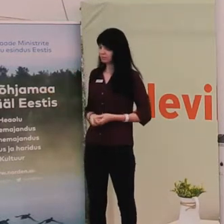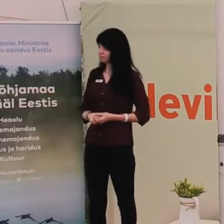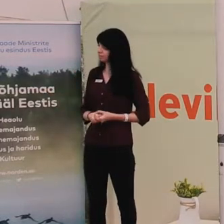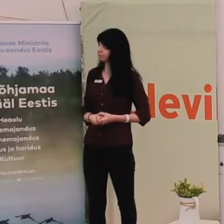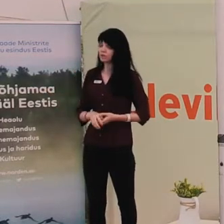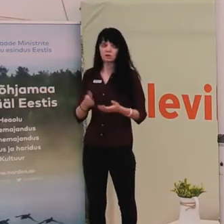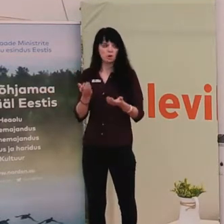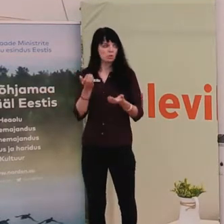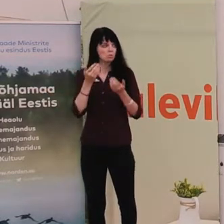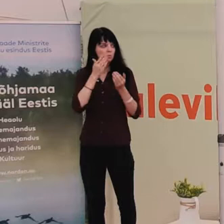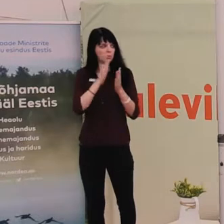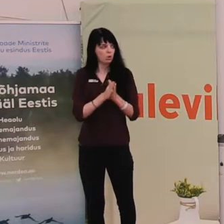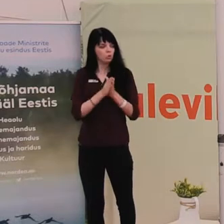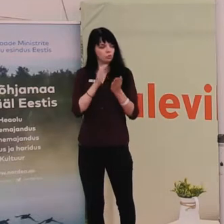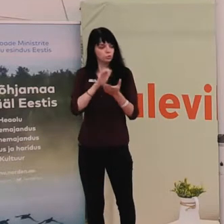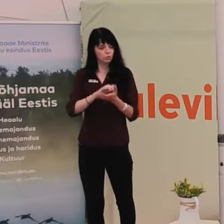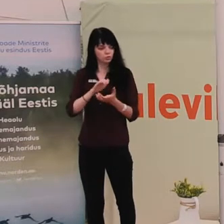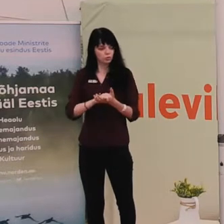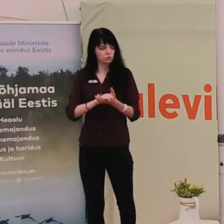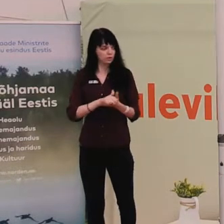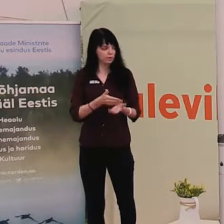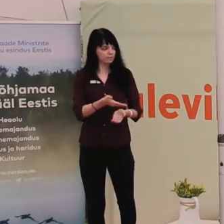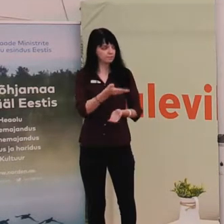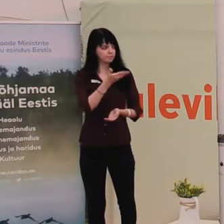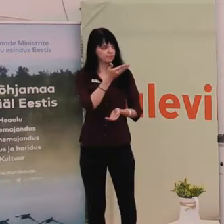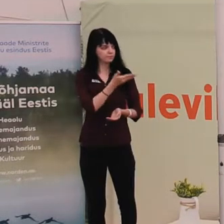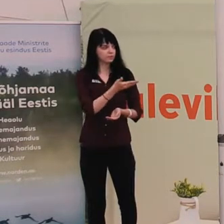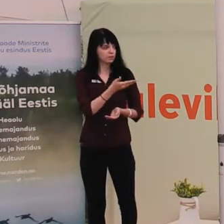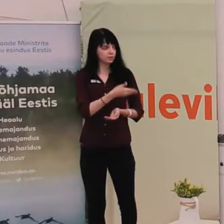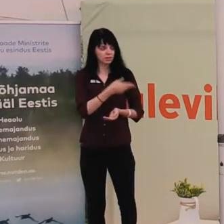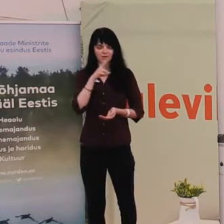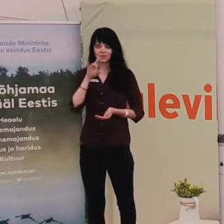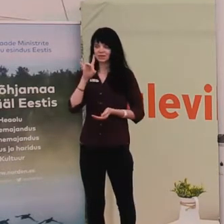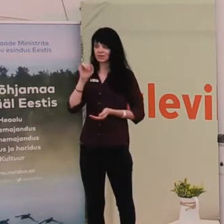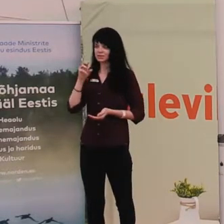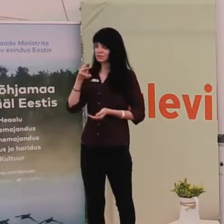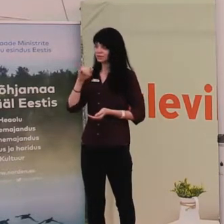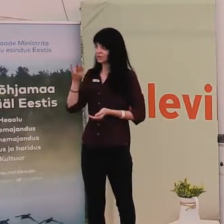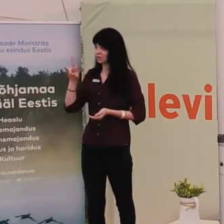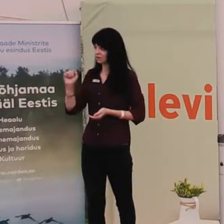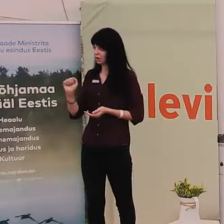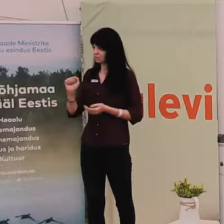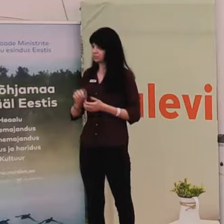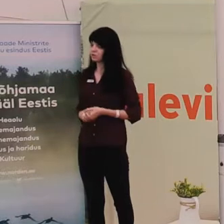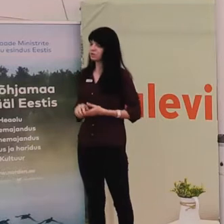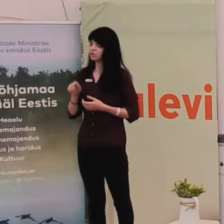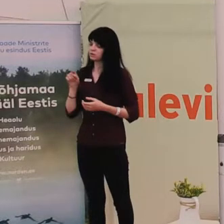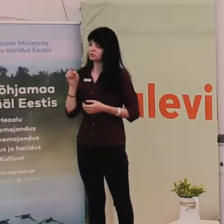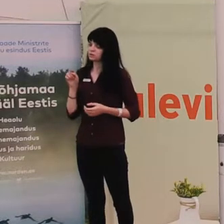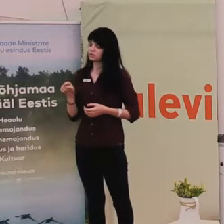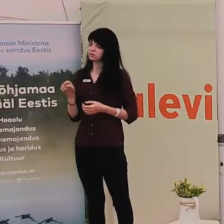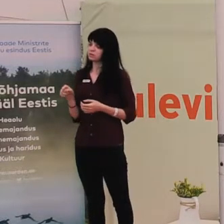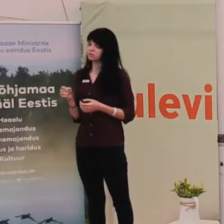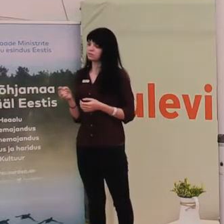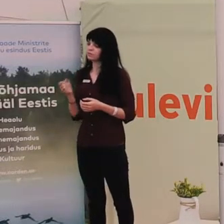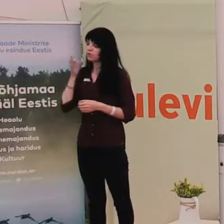that you do on a daily basis. So starting from that then, Kristiina, you're the head of Responsible Business Forum. So what